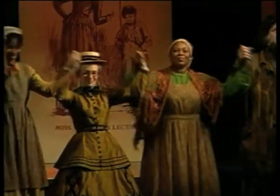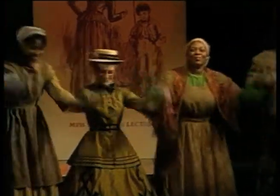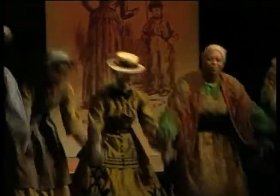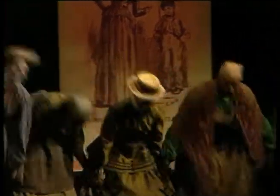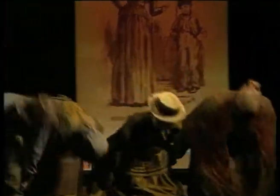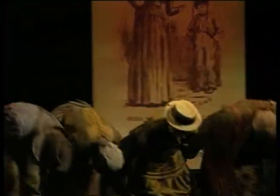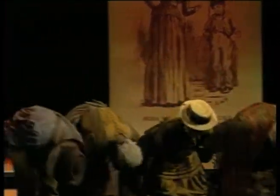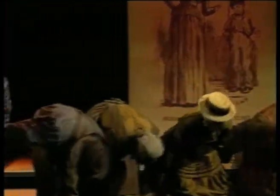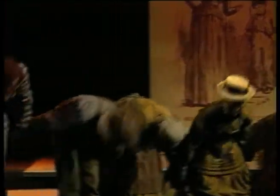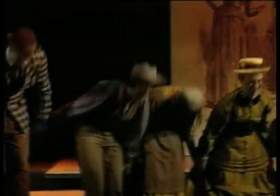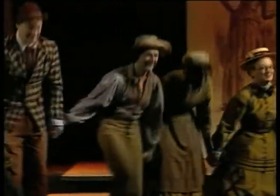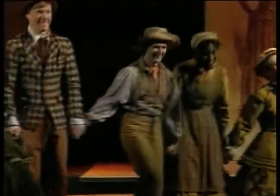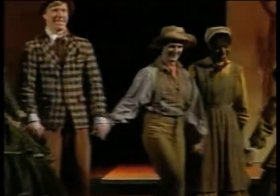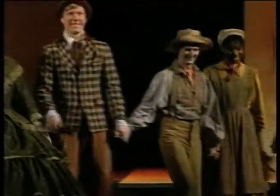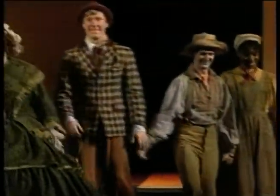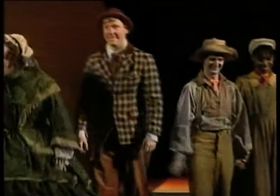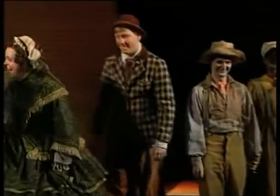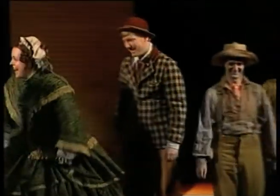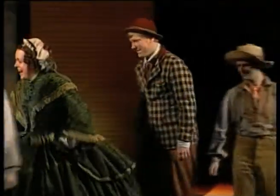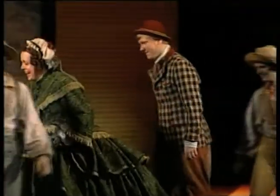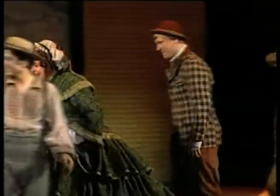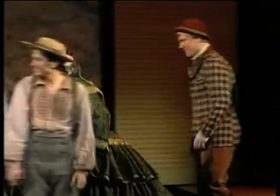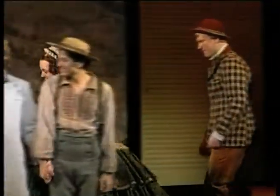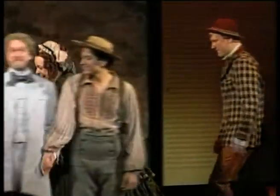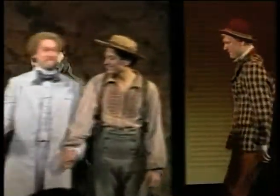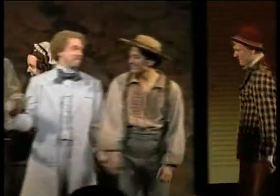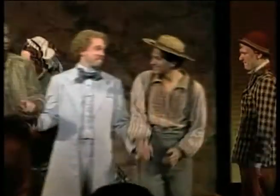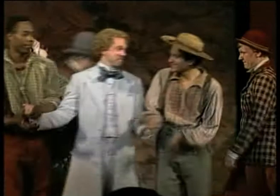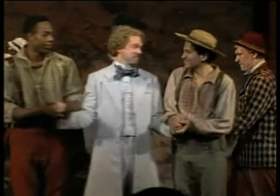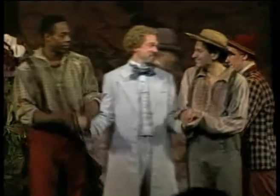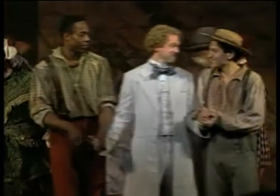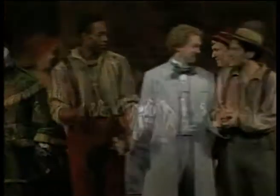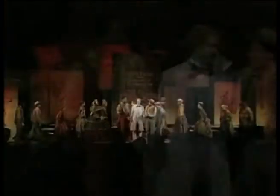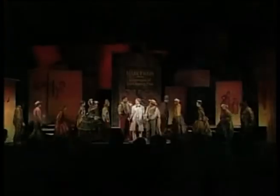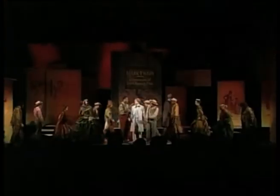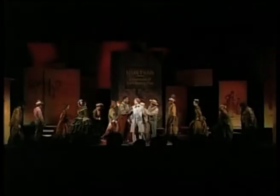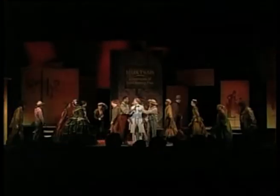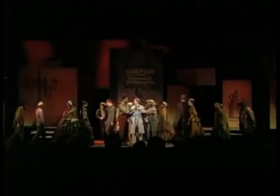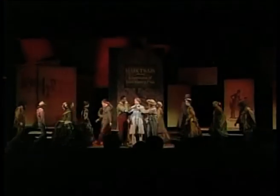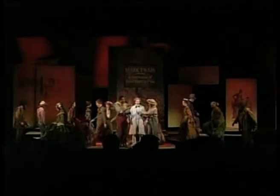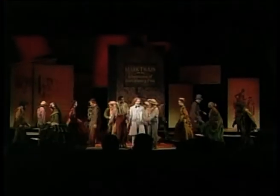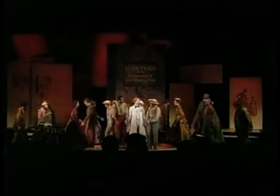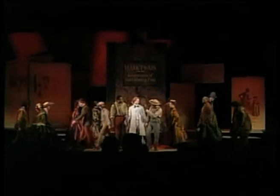With flawless choreography of the double pairing of actors for each character and soaring musical performances, Big River